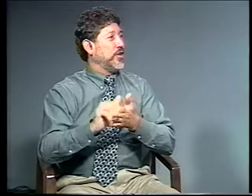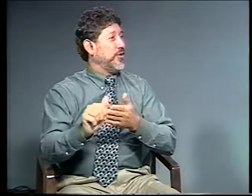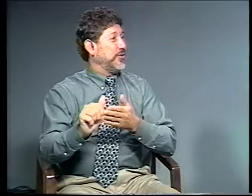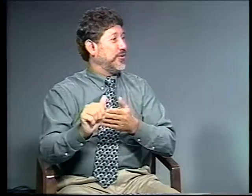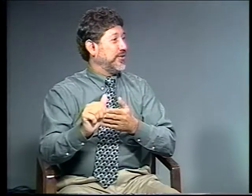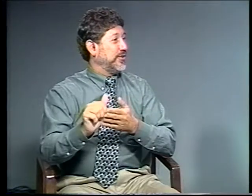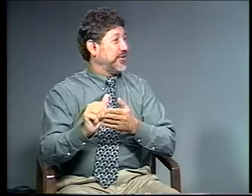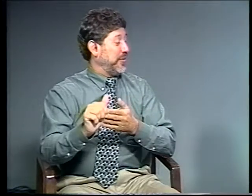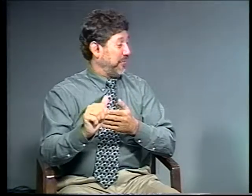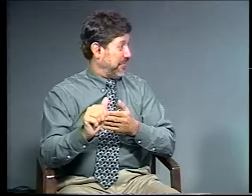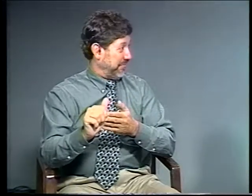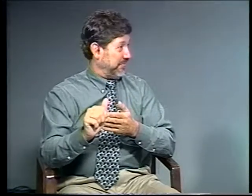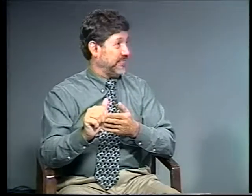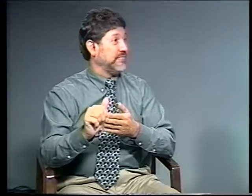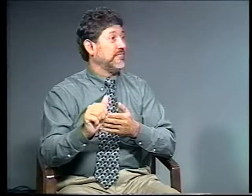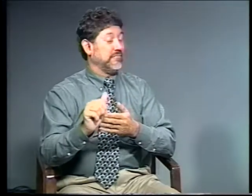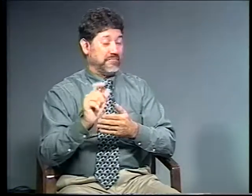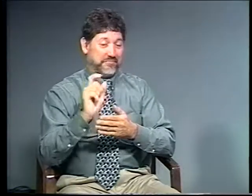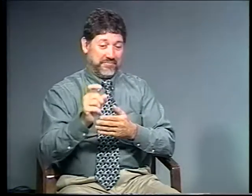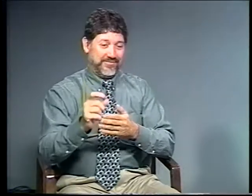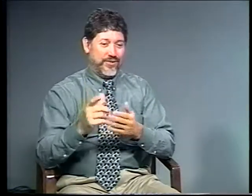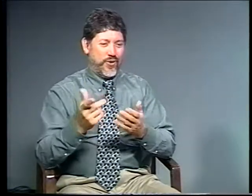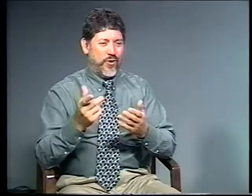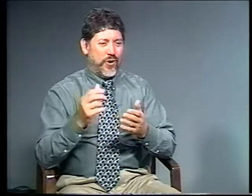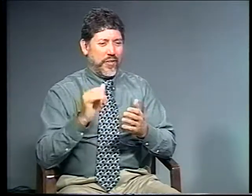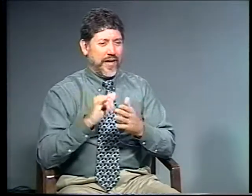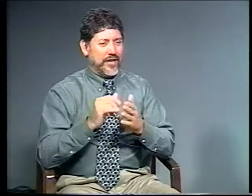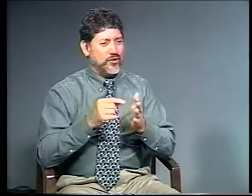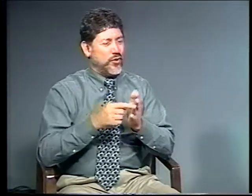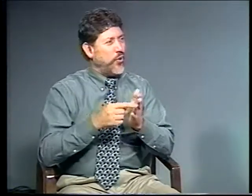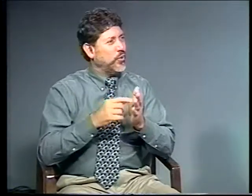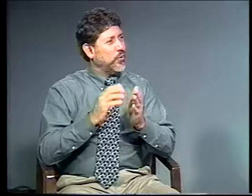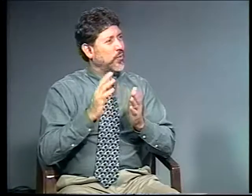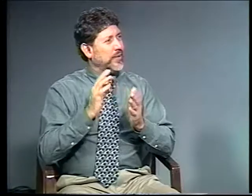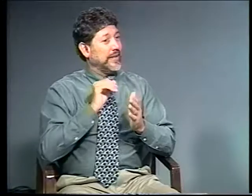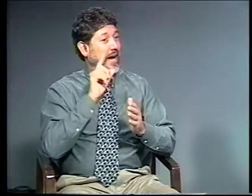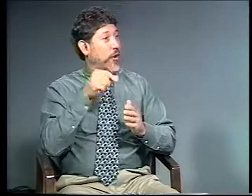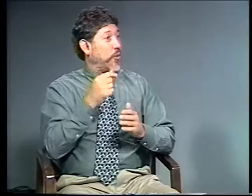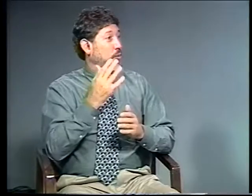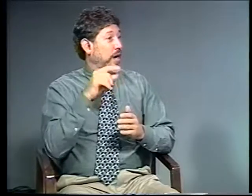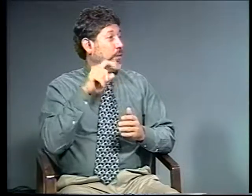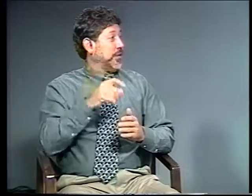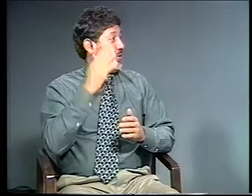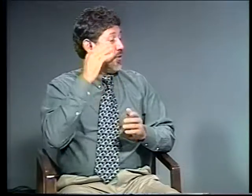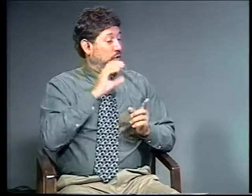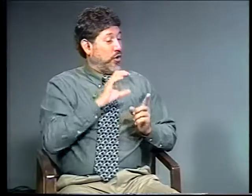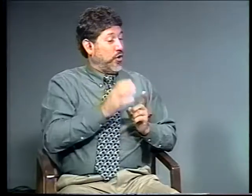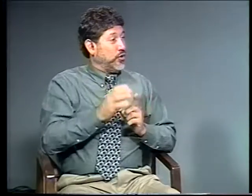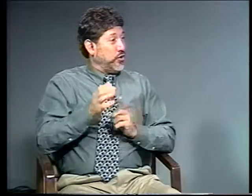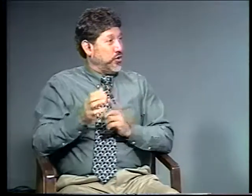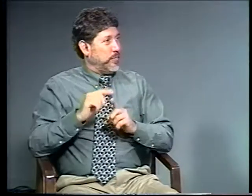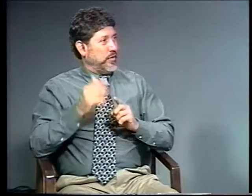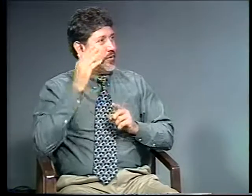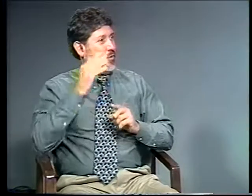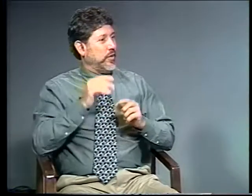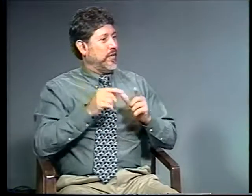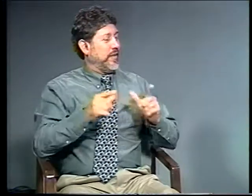He won an award of $20,000 in a lawsuit against the police department. And that shows why you not only have to know